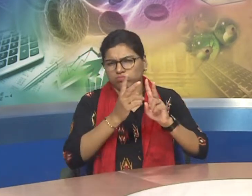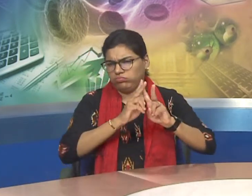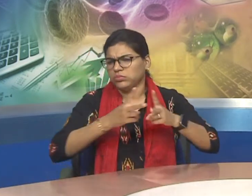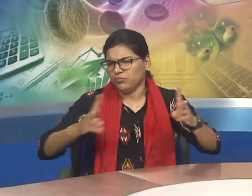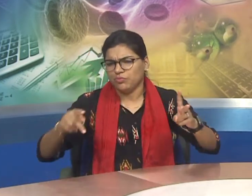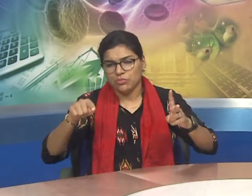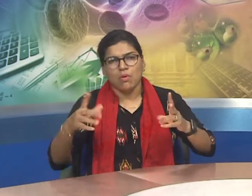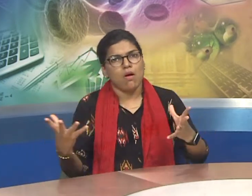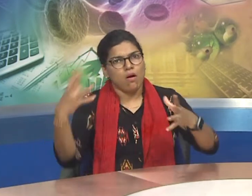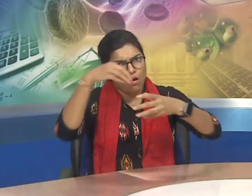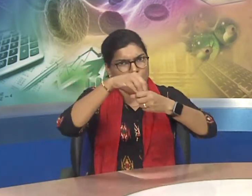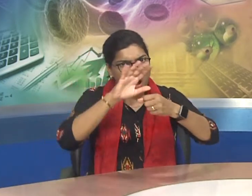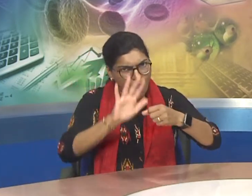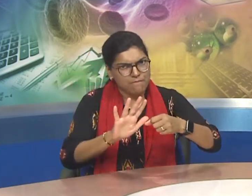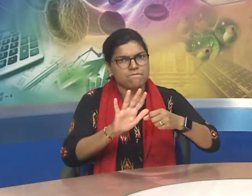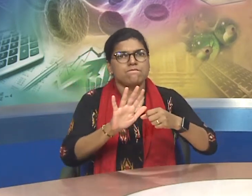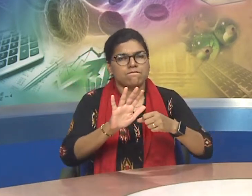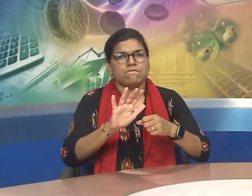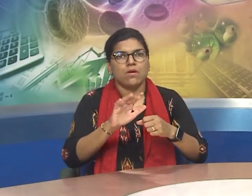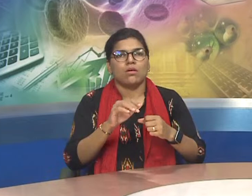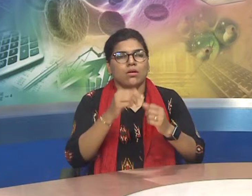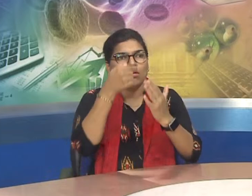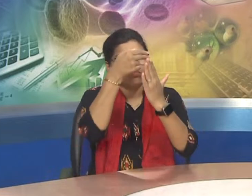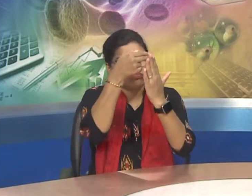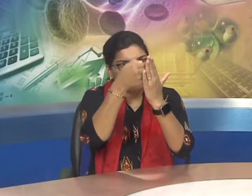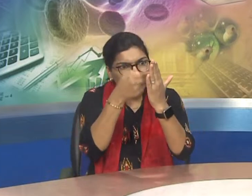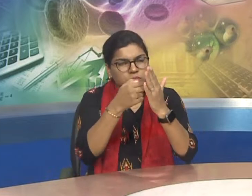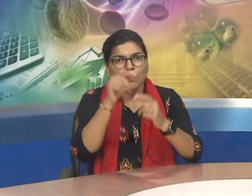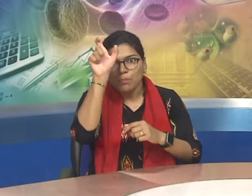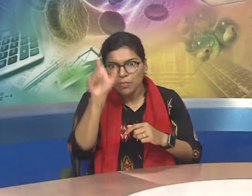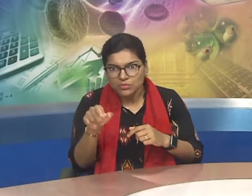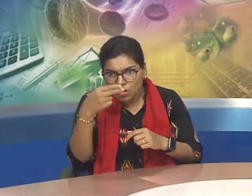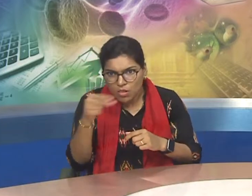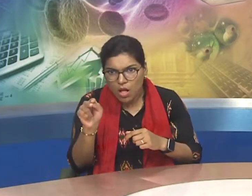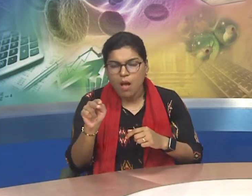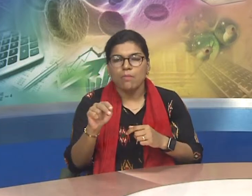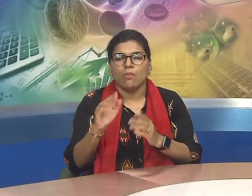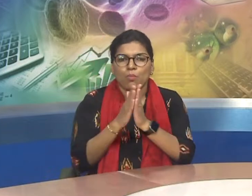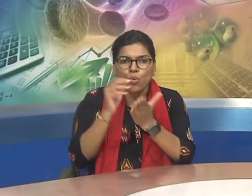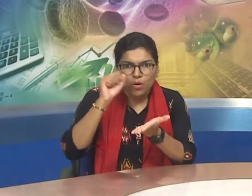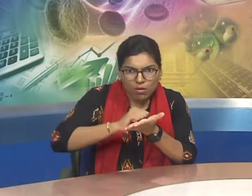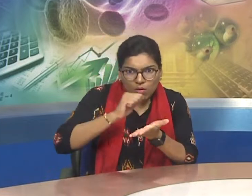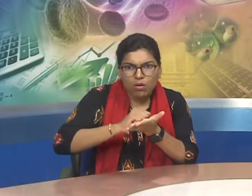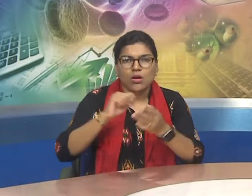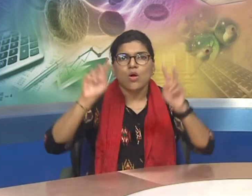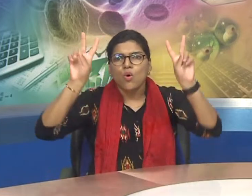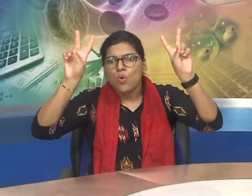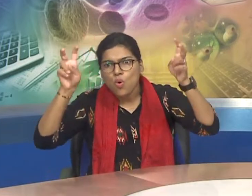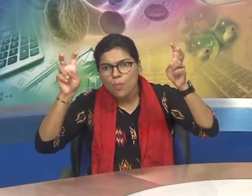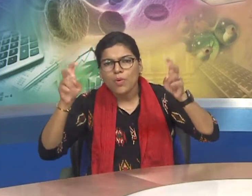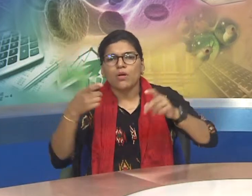Point number 7. Better bibliographic control at local, regional, national and international